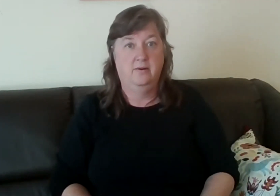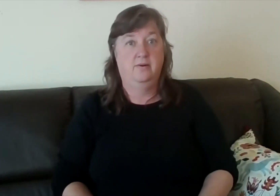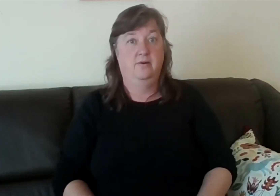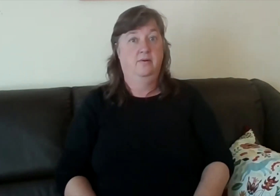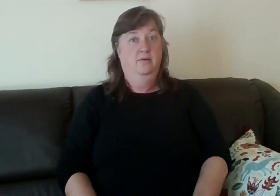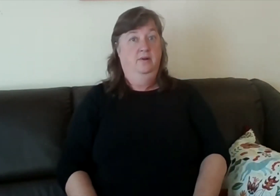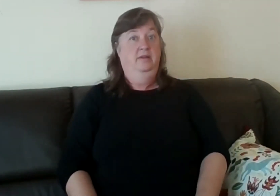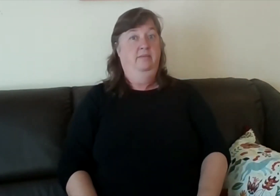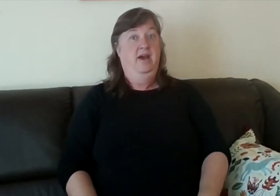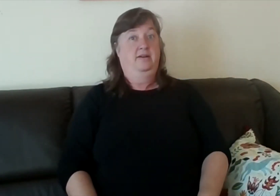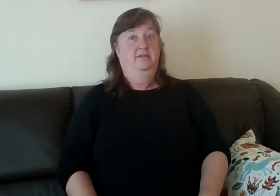or lean back.